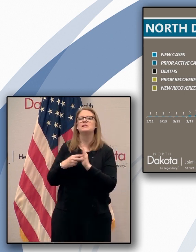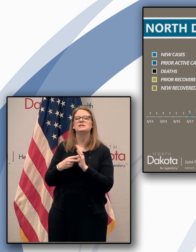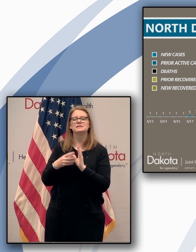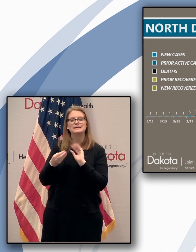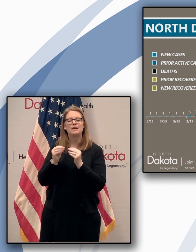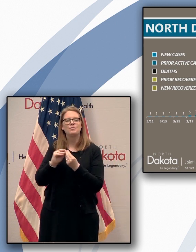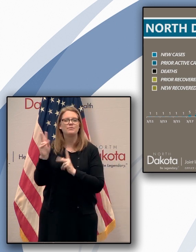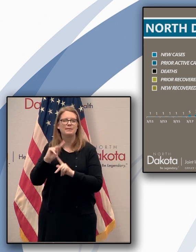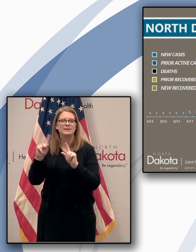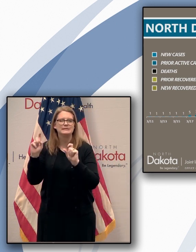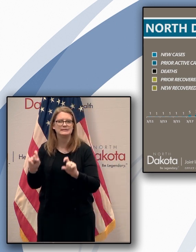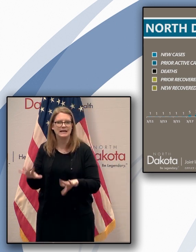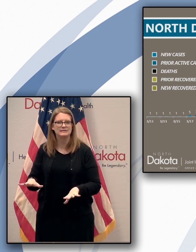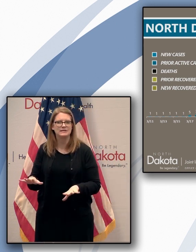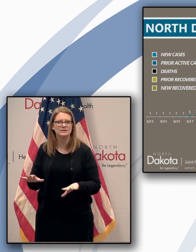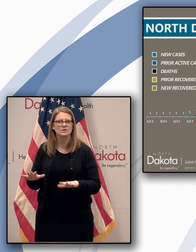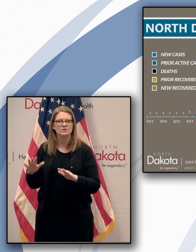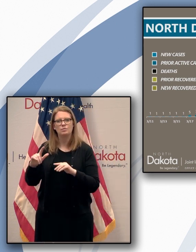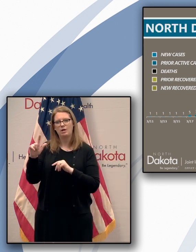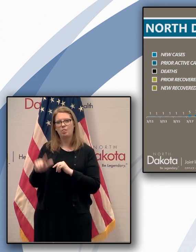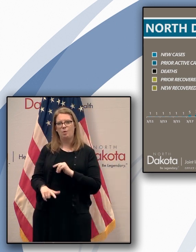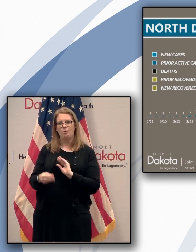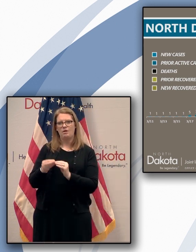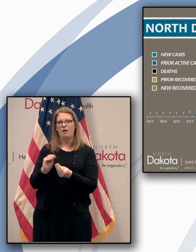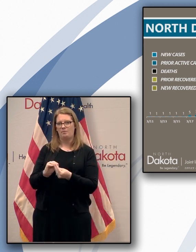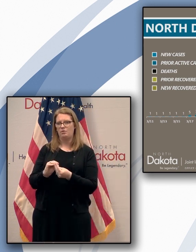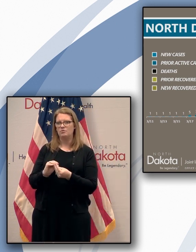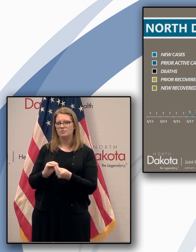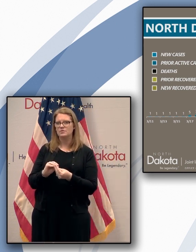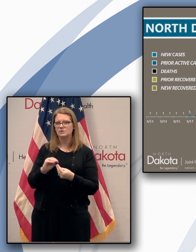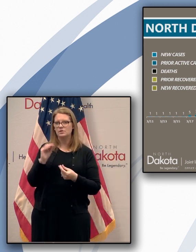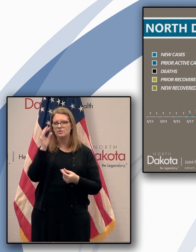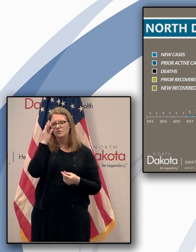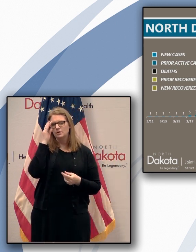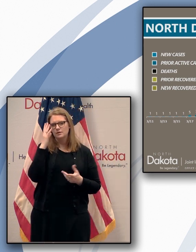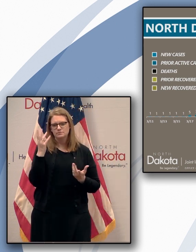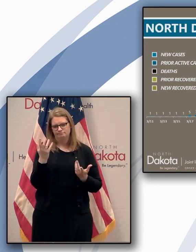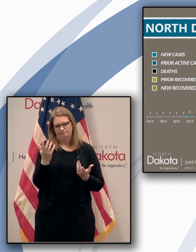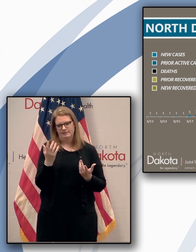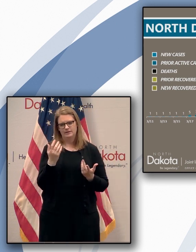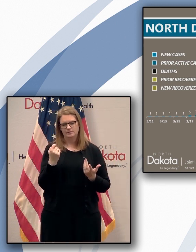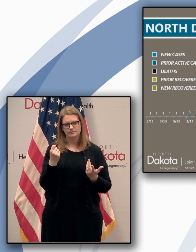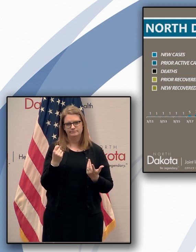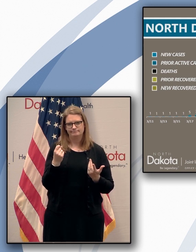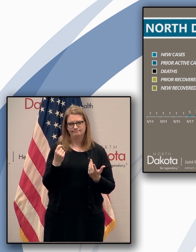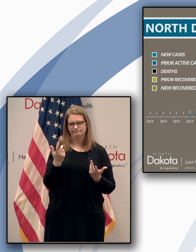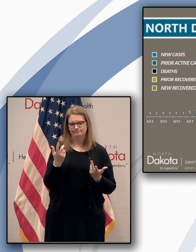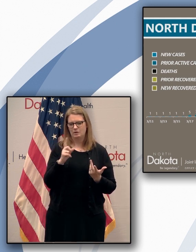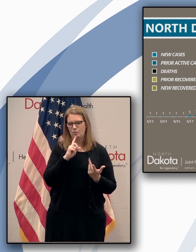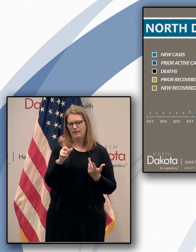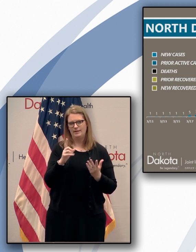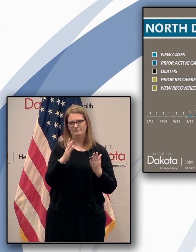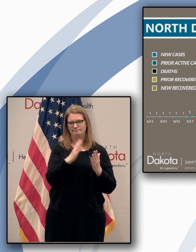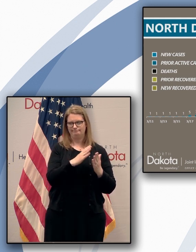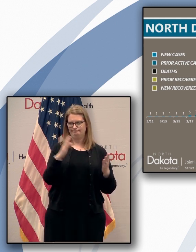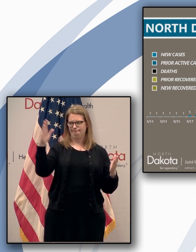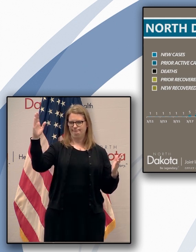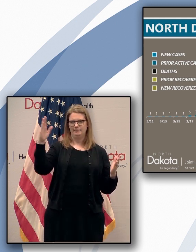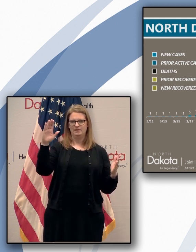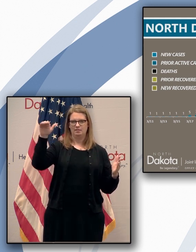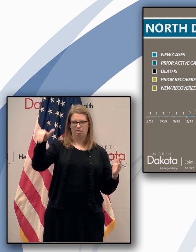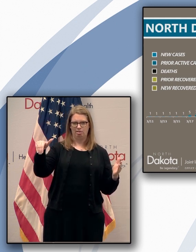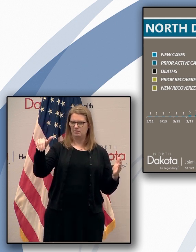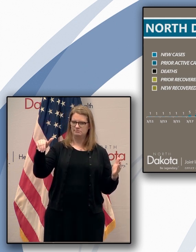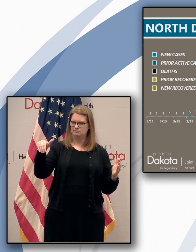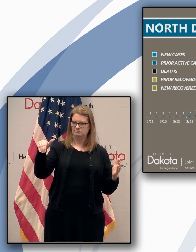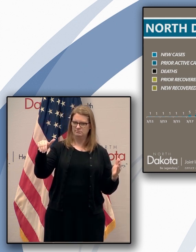number of positives that we have in that range, because nothing to indicate that that's not the case. And with that, we did have